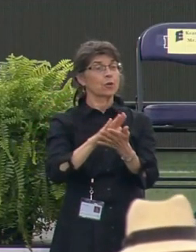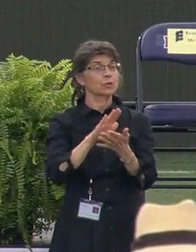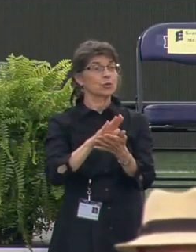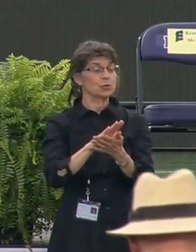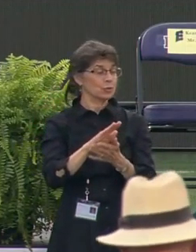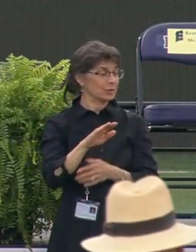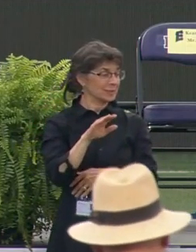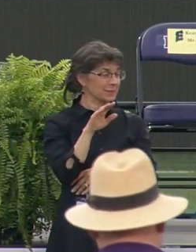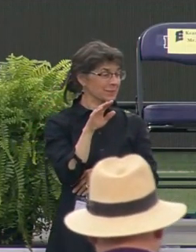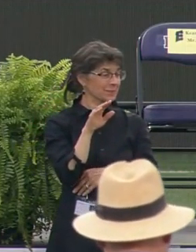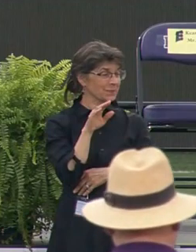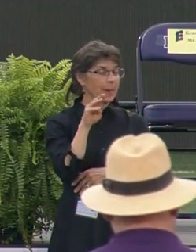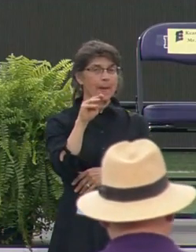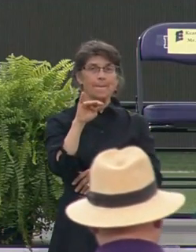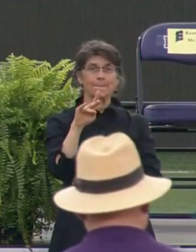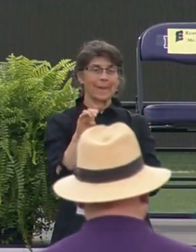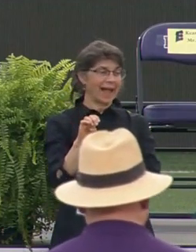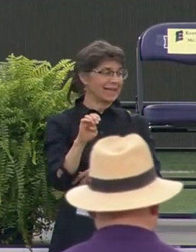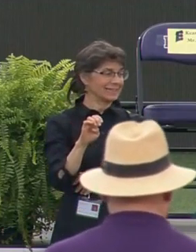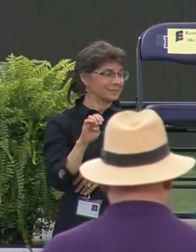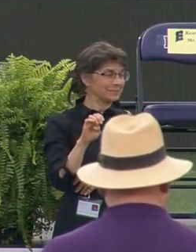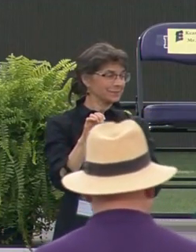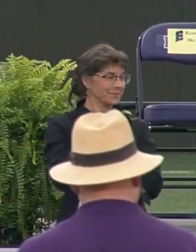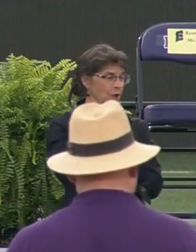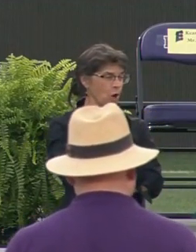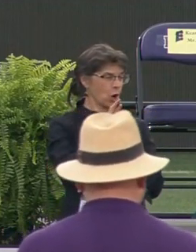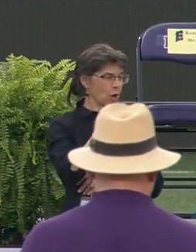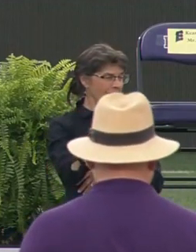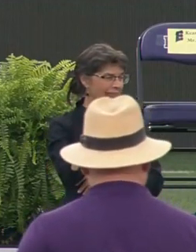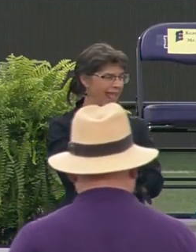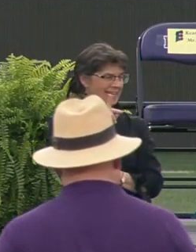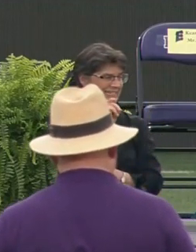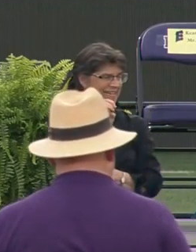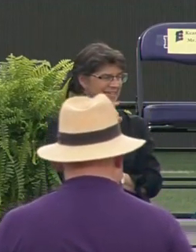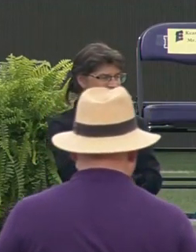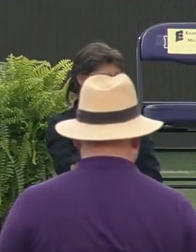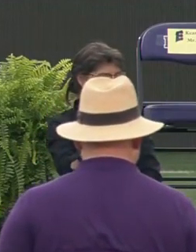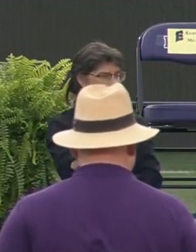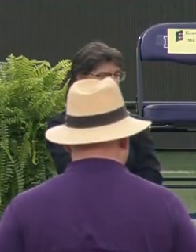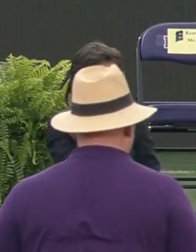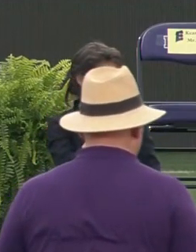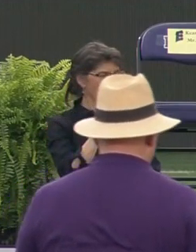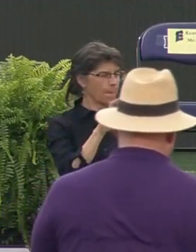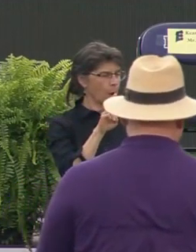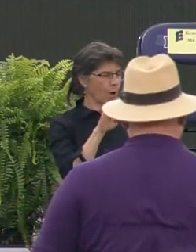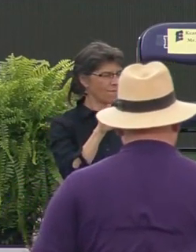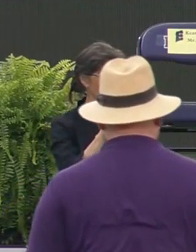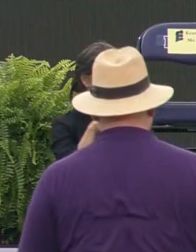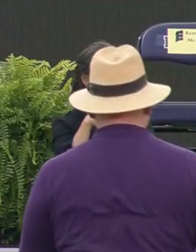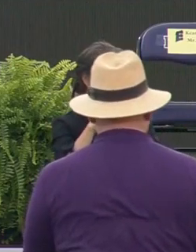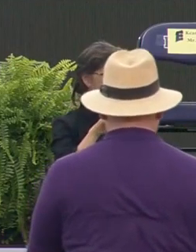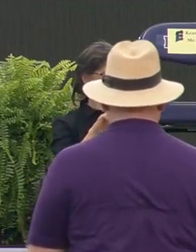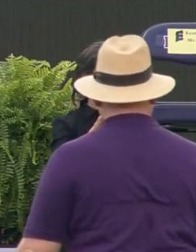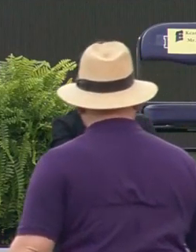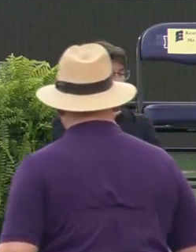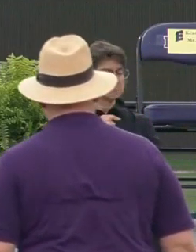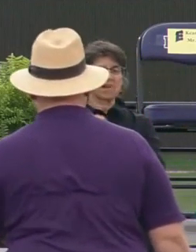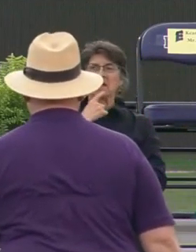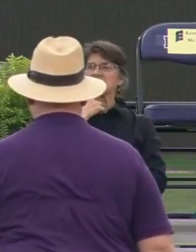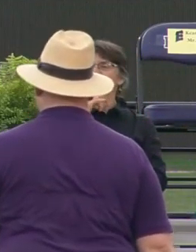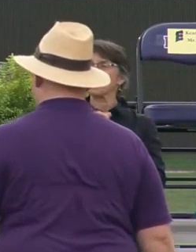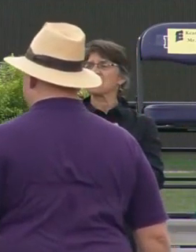Pryor, I hereby certify that the students before you, the Madison East Class of 2021, have met all the requirements